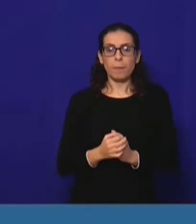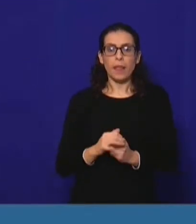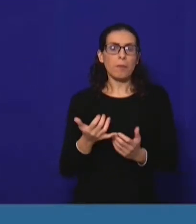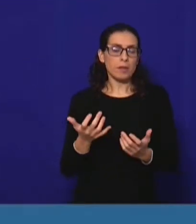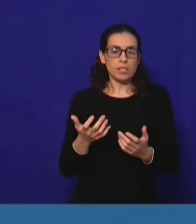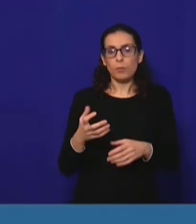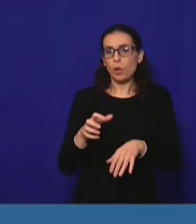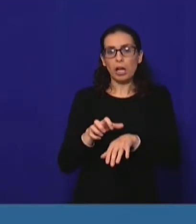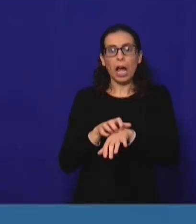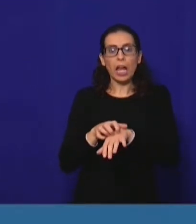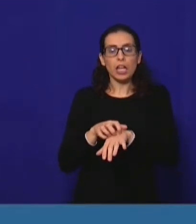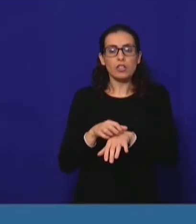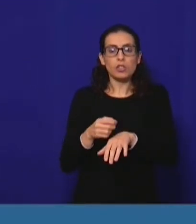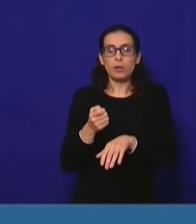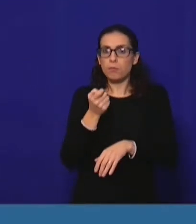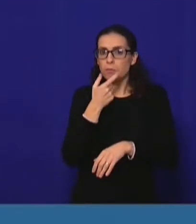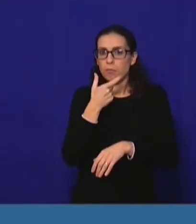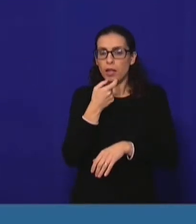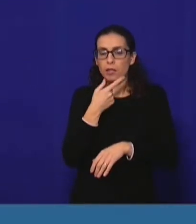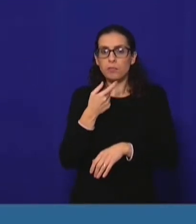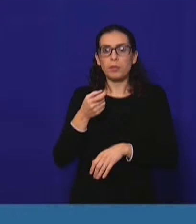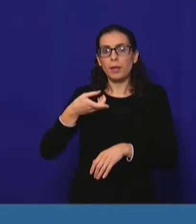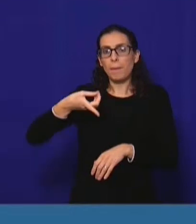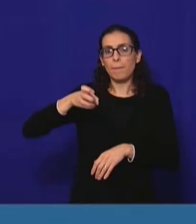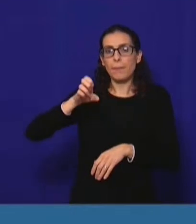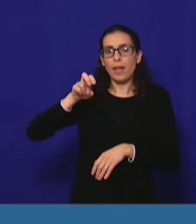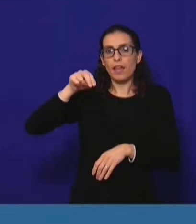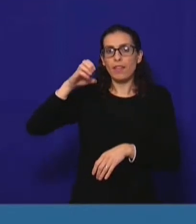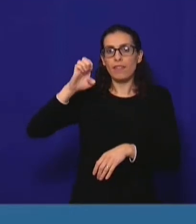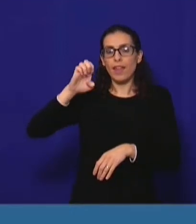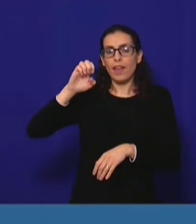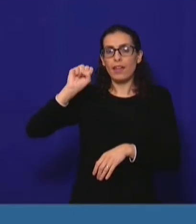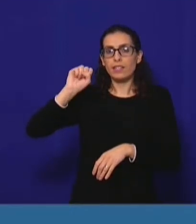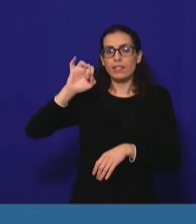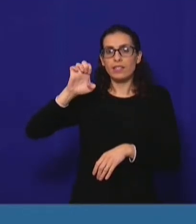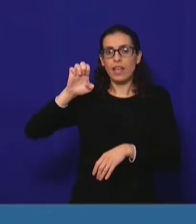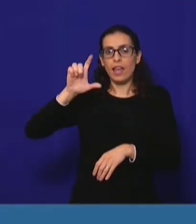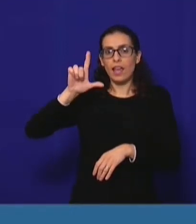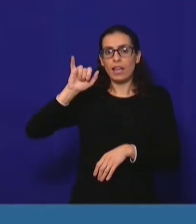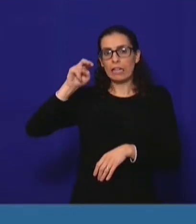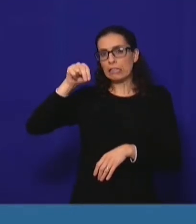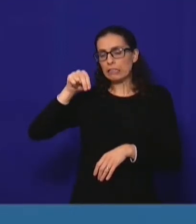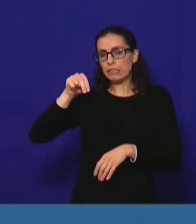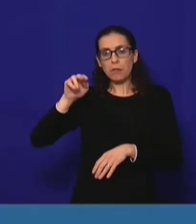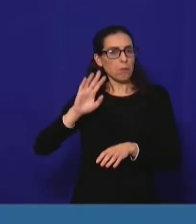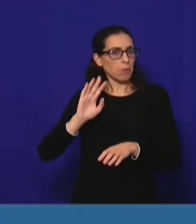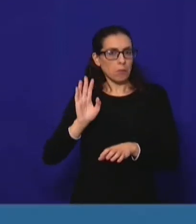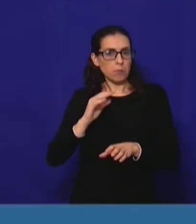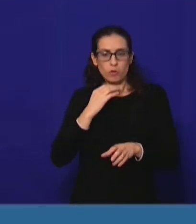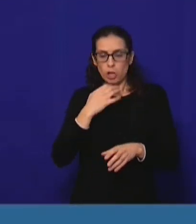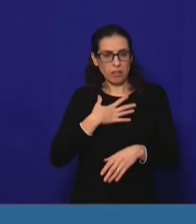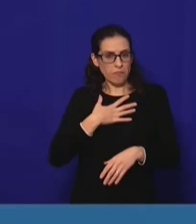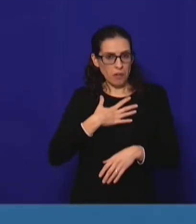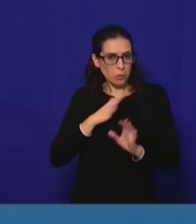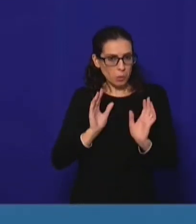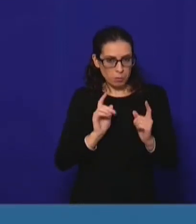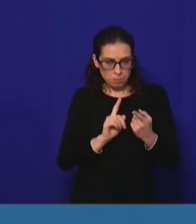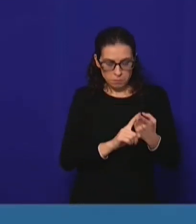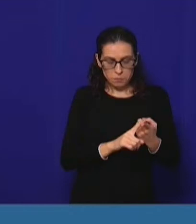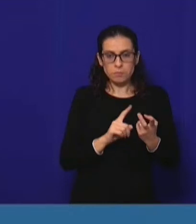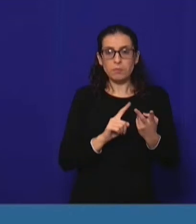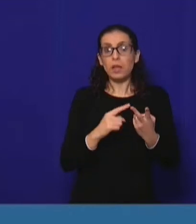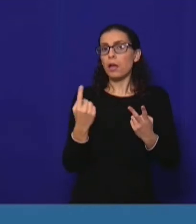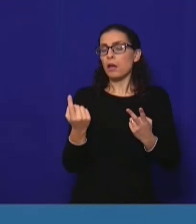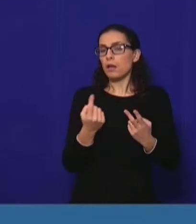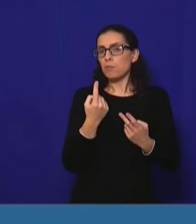inti allerġika għal pinnoli tal-penicillin, dik mhijiex contraindication li inti għandek tieħu dit il-qima. Anqas dawk